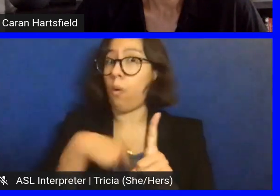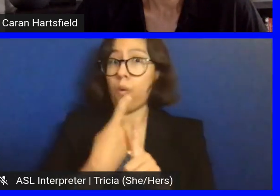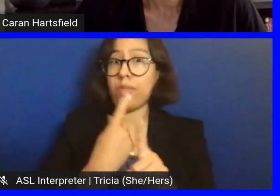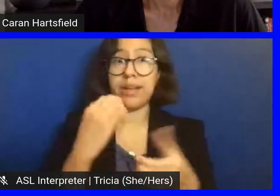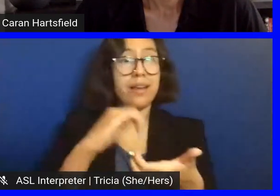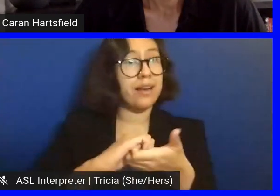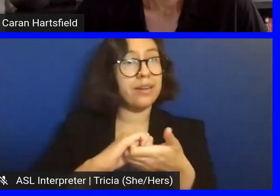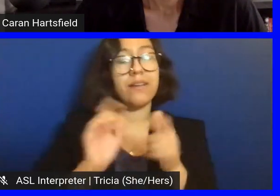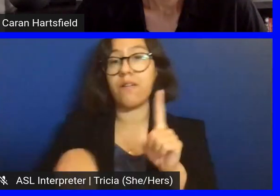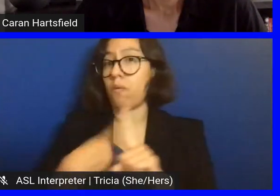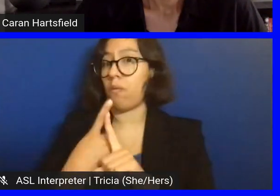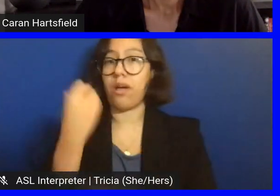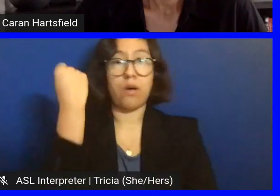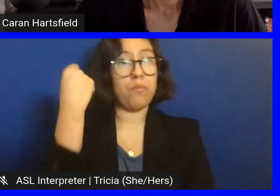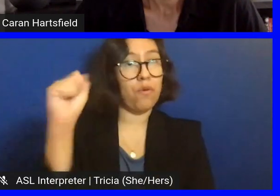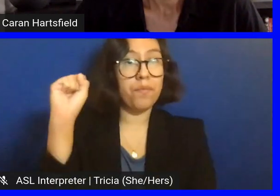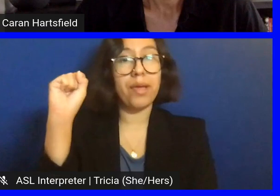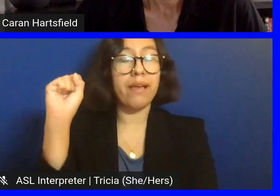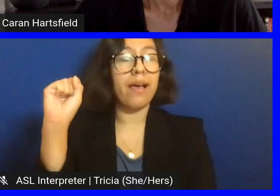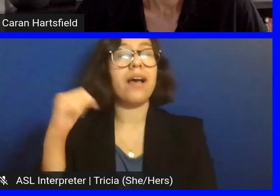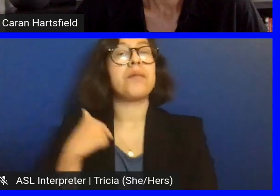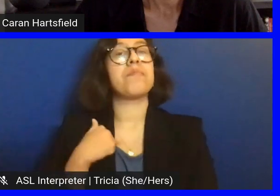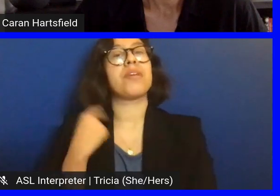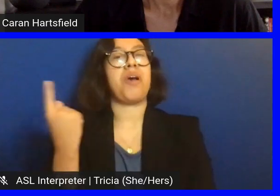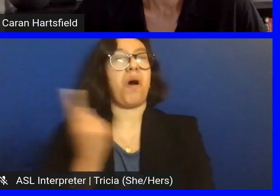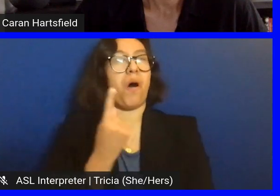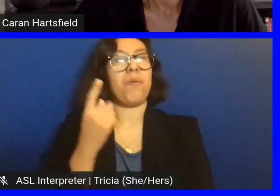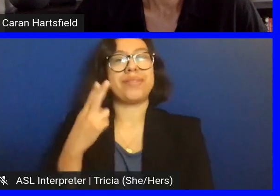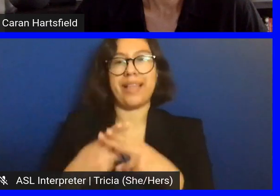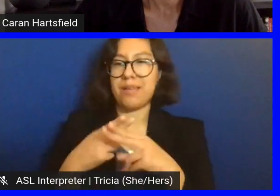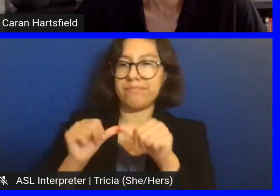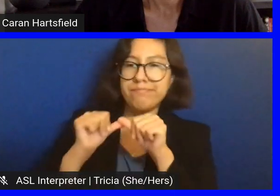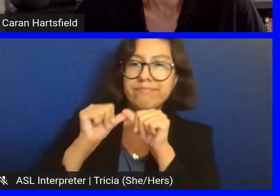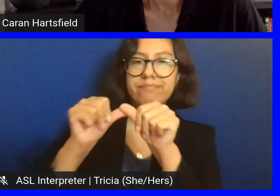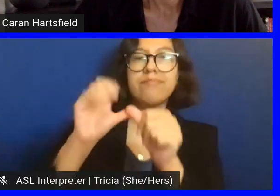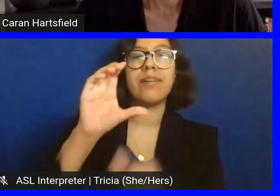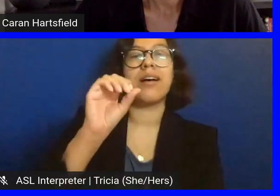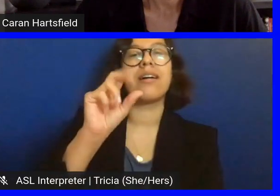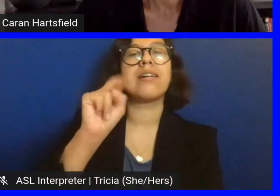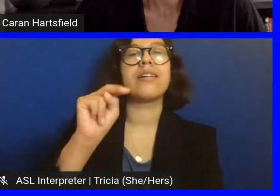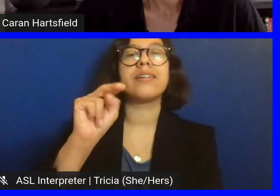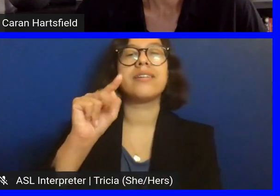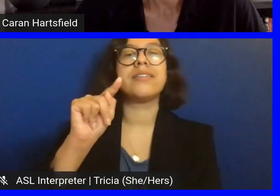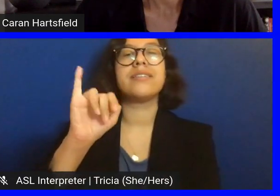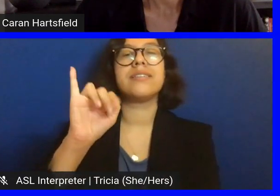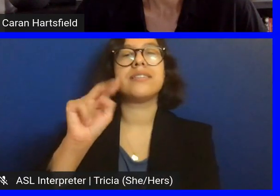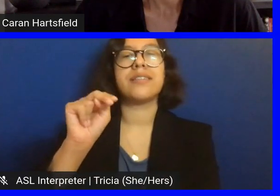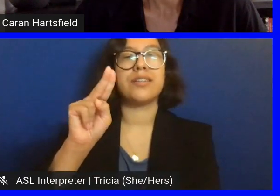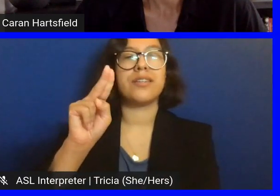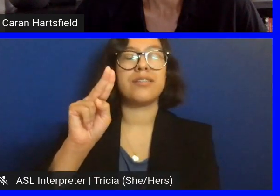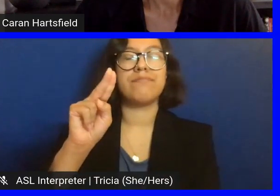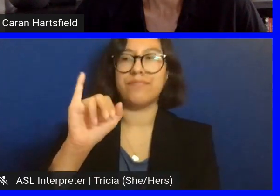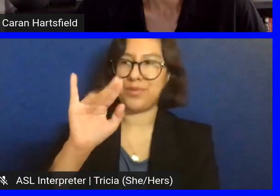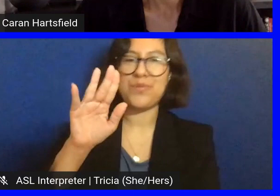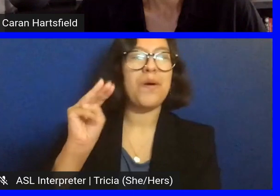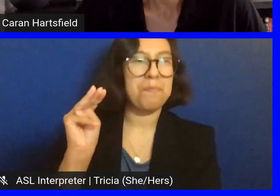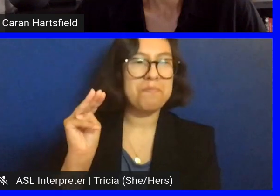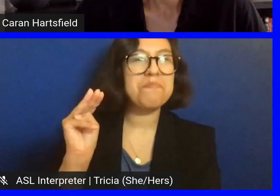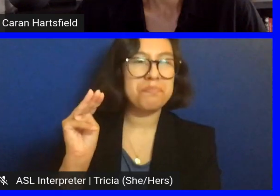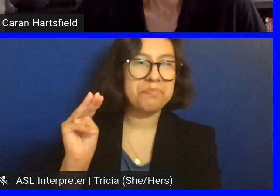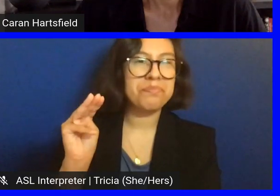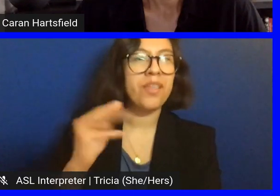movement, but what I am always kind of claiming as a continuum, right? So here we have